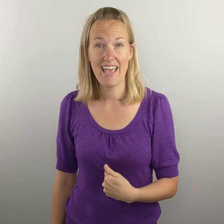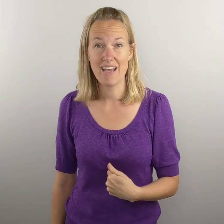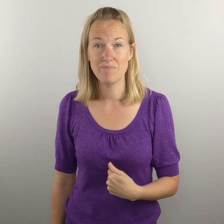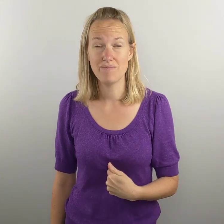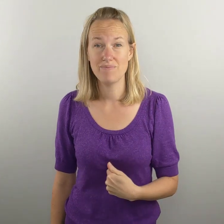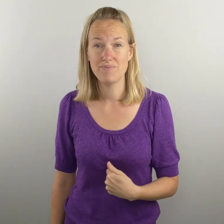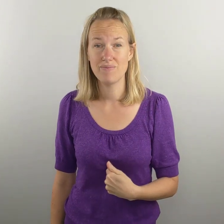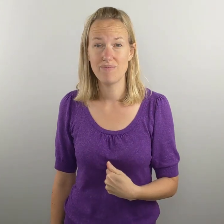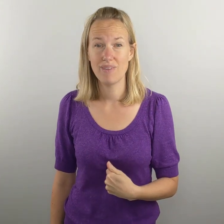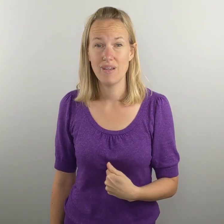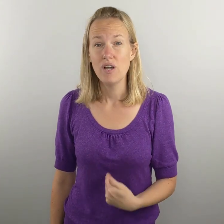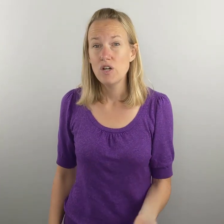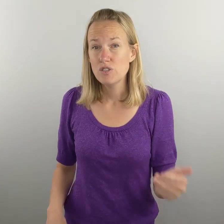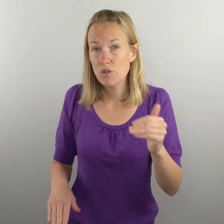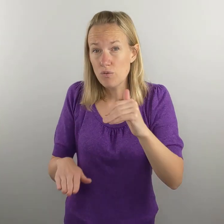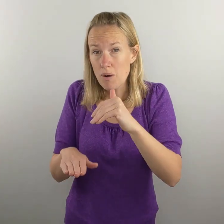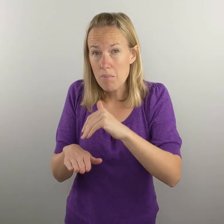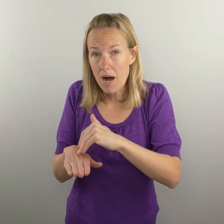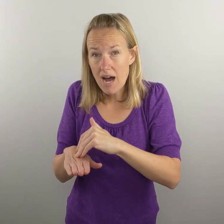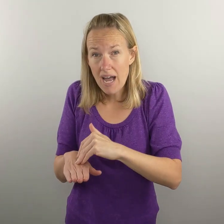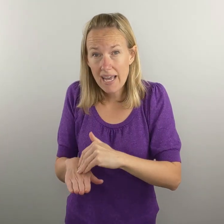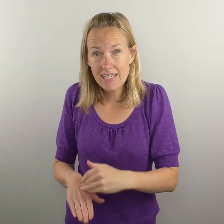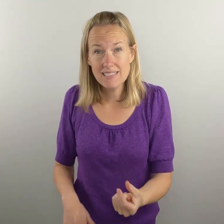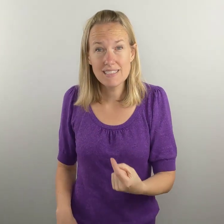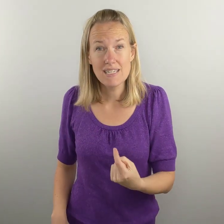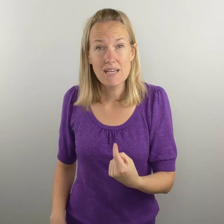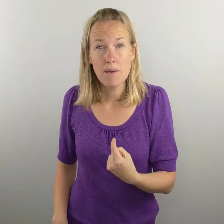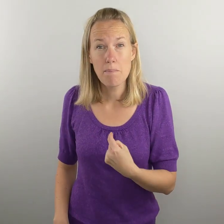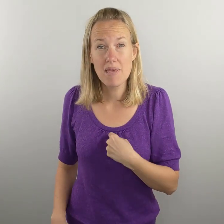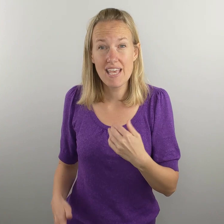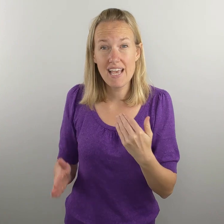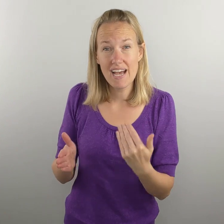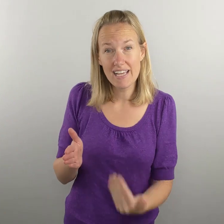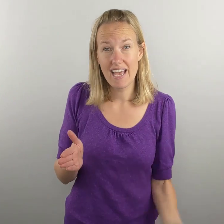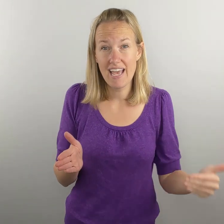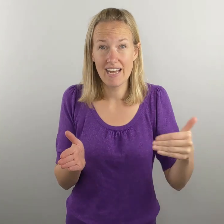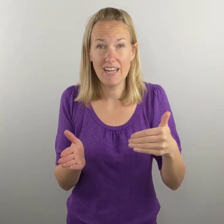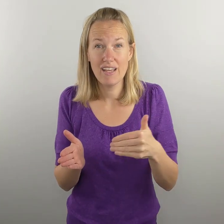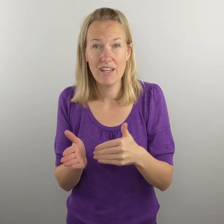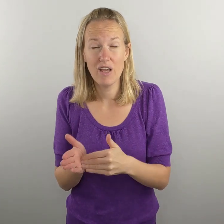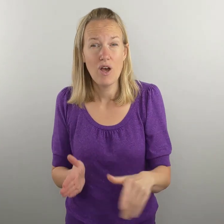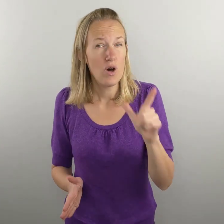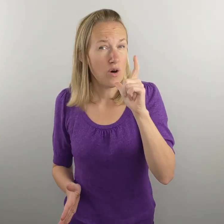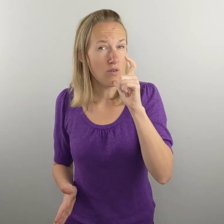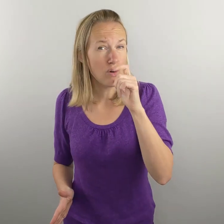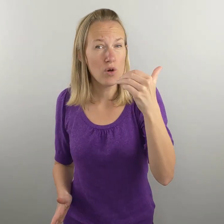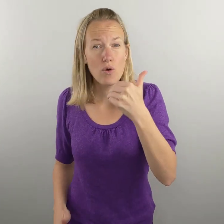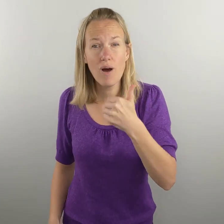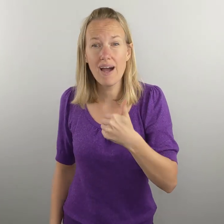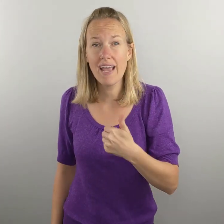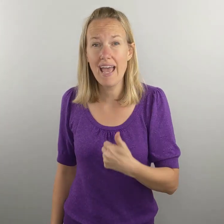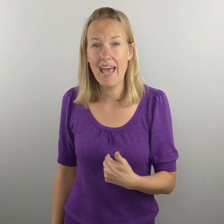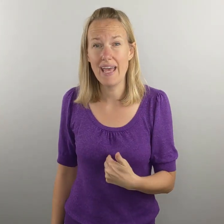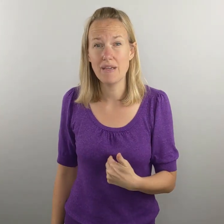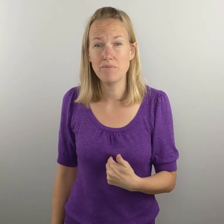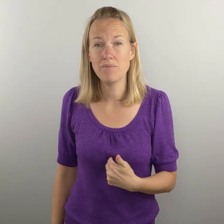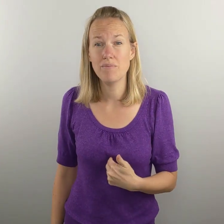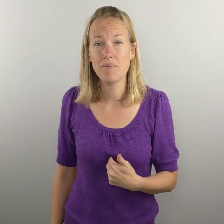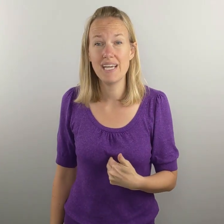am. So remind me again of who I am because